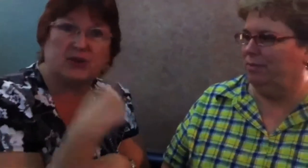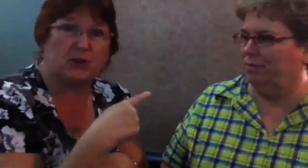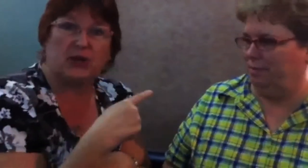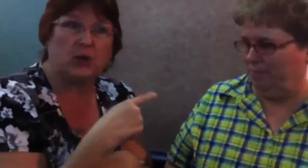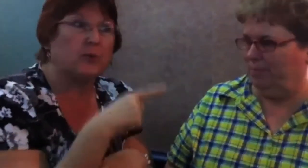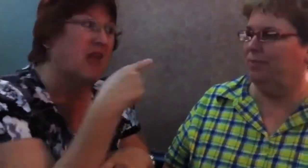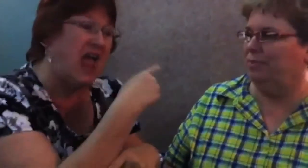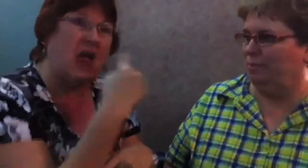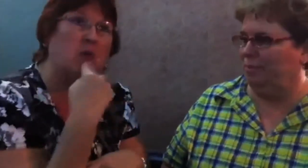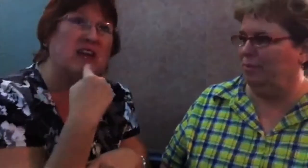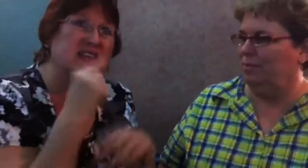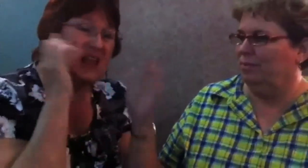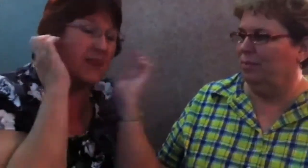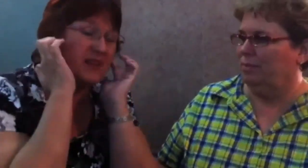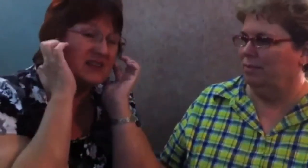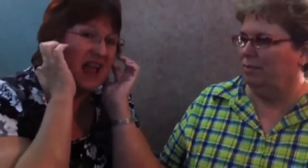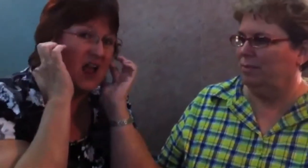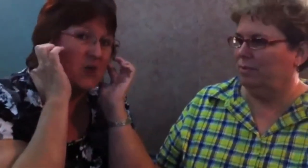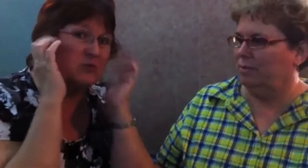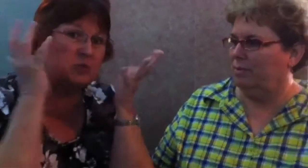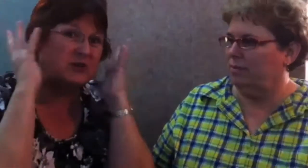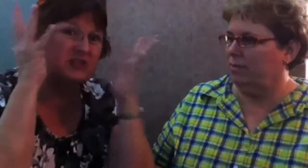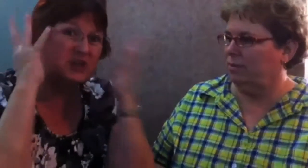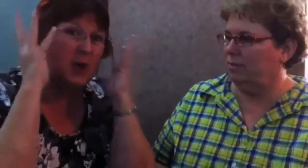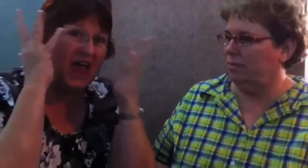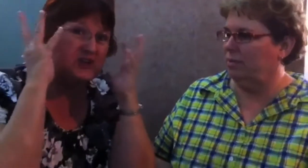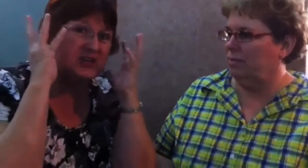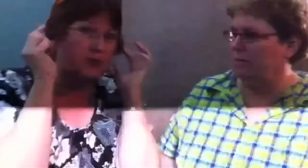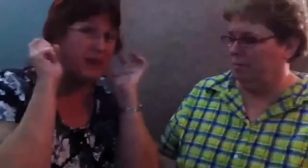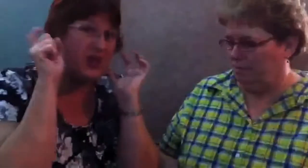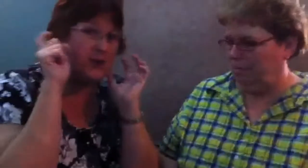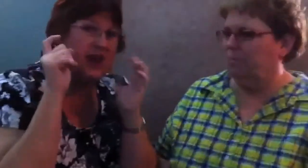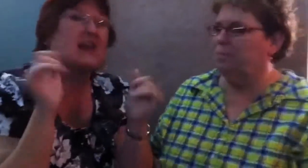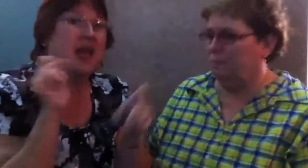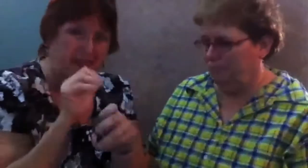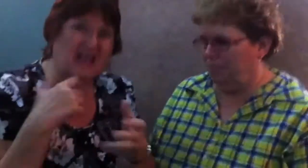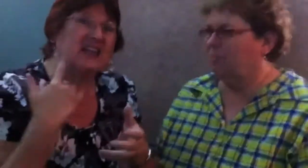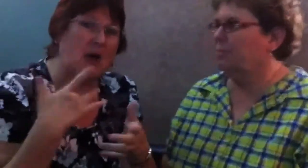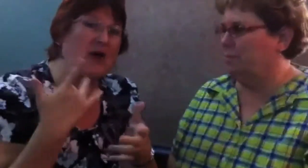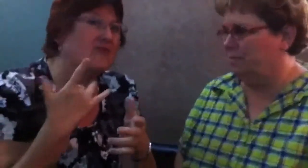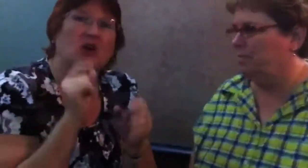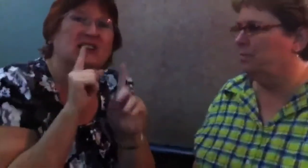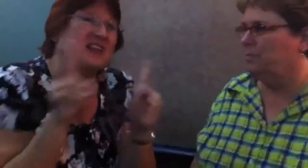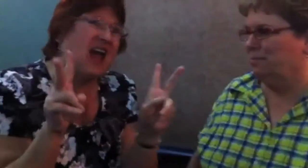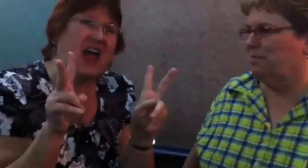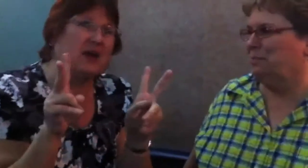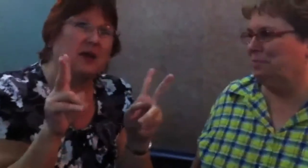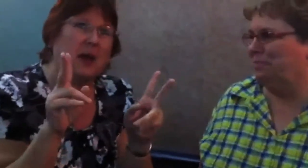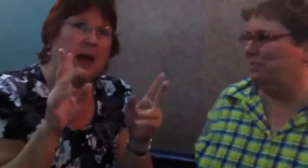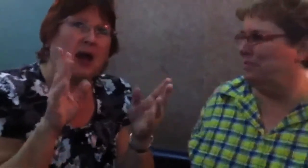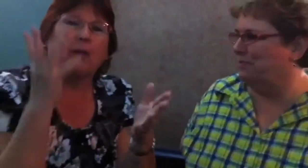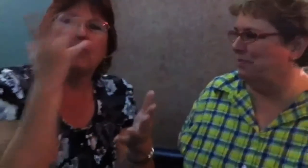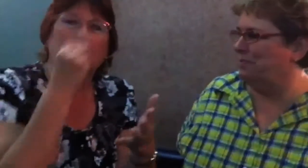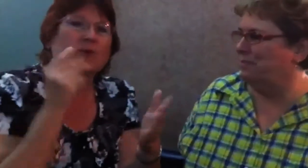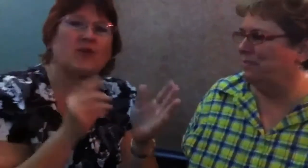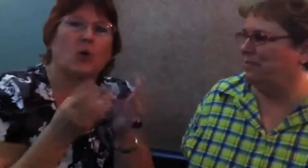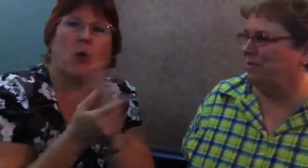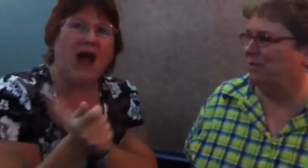doing. And when he said the sound was scratchy with the hearing aid, that's how I feel. It's not a beautiful